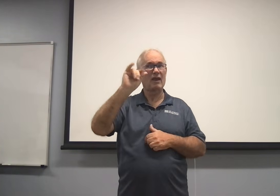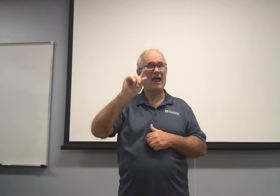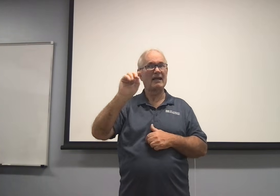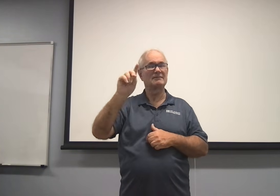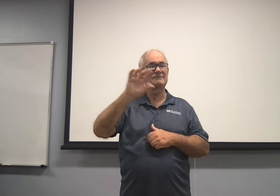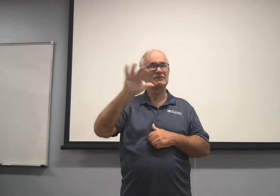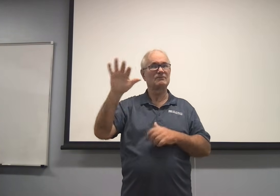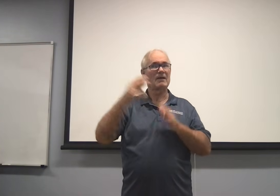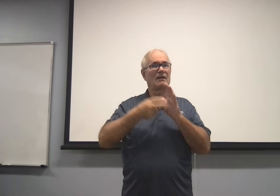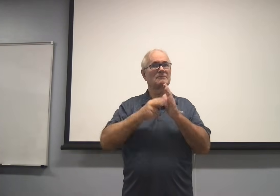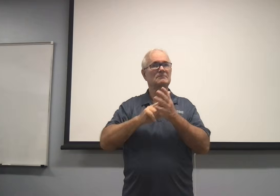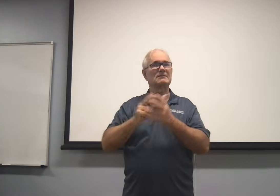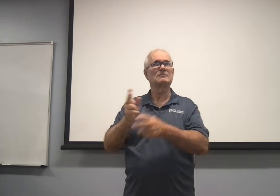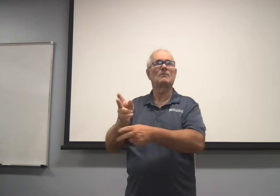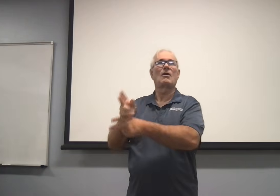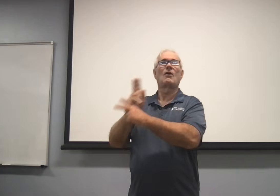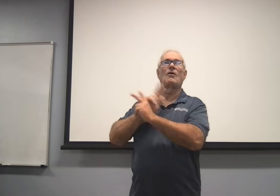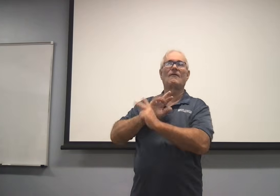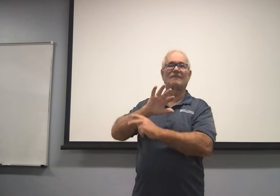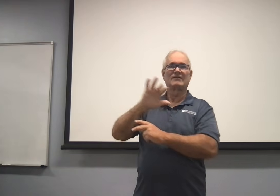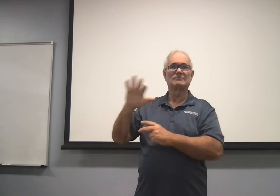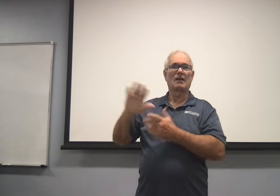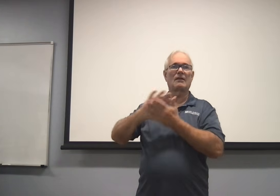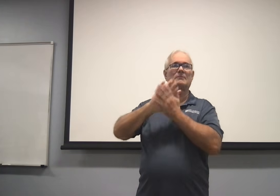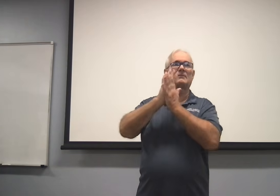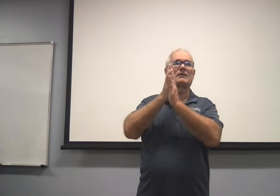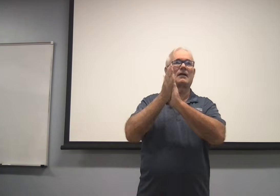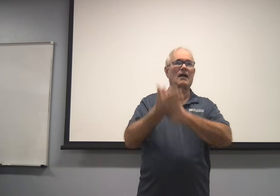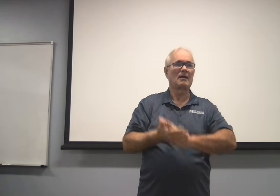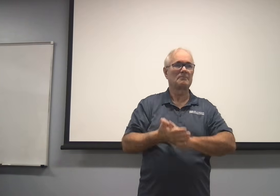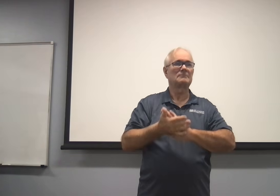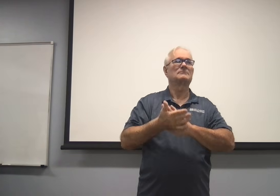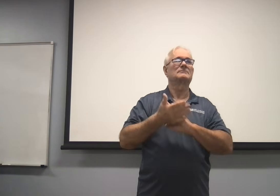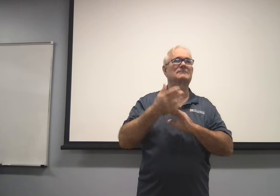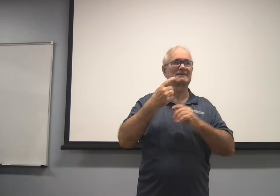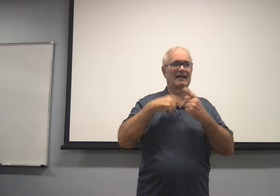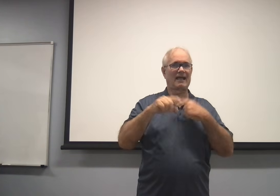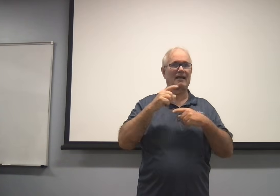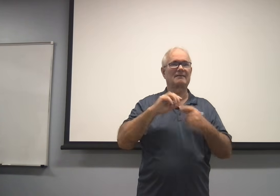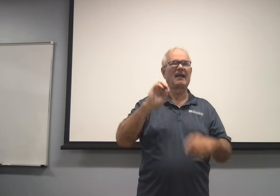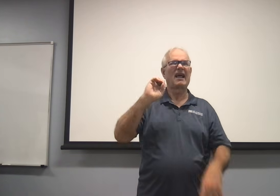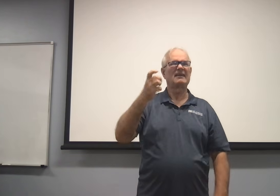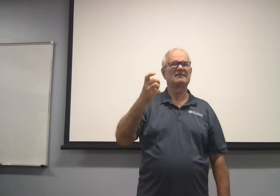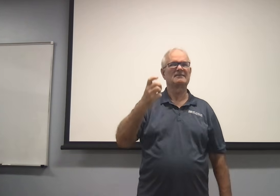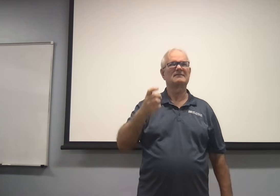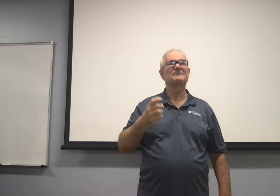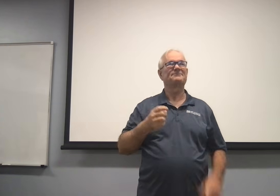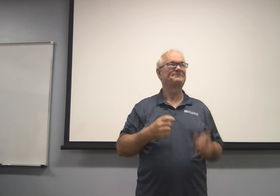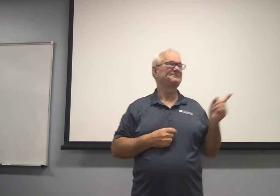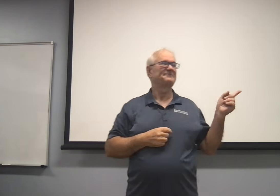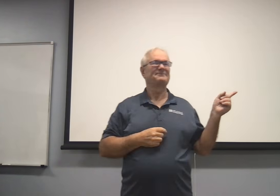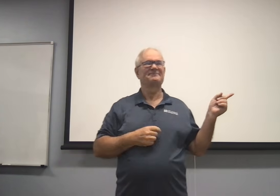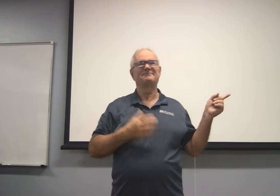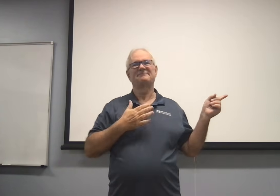Remember we talked about lexicalized finger spelling? It means to borrow something so that it becomes a sign. So if I sign